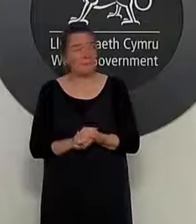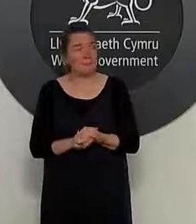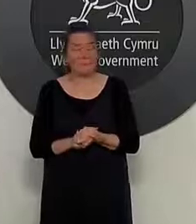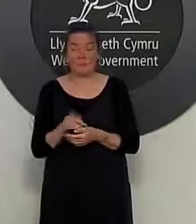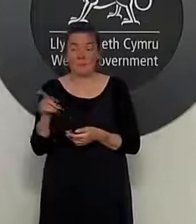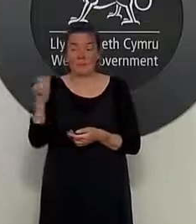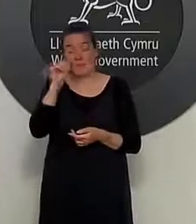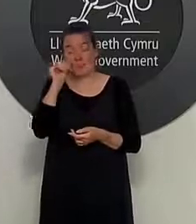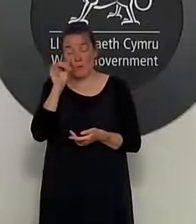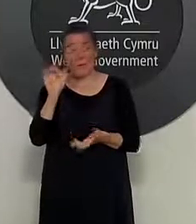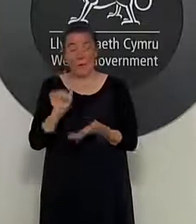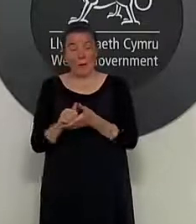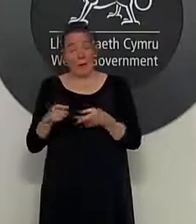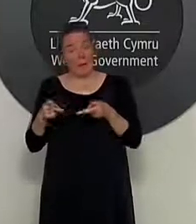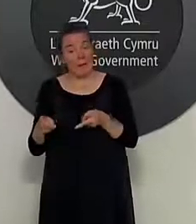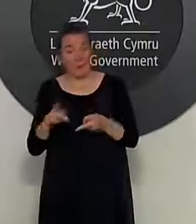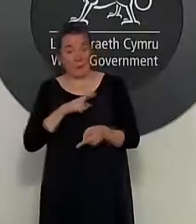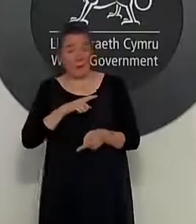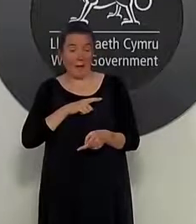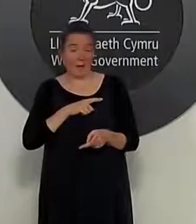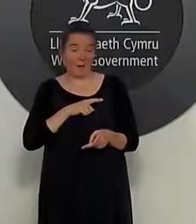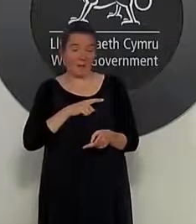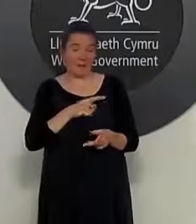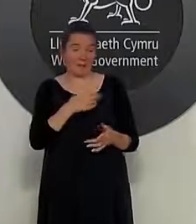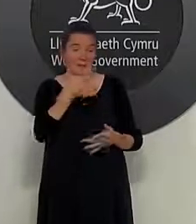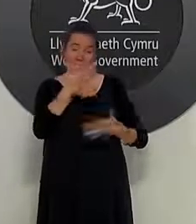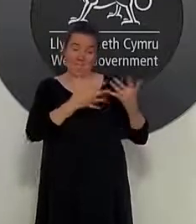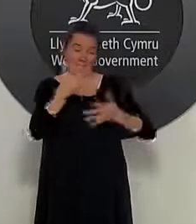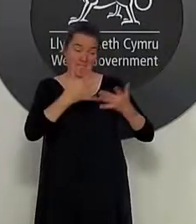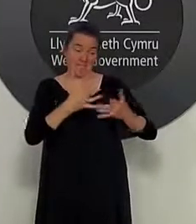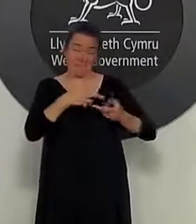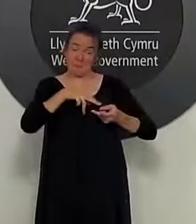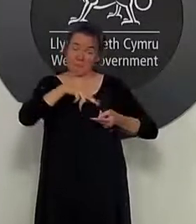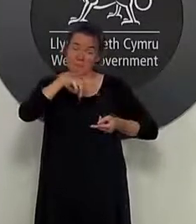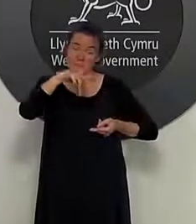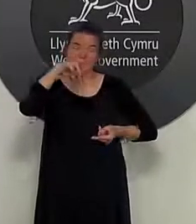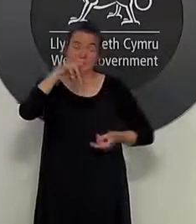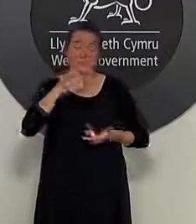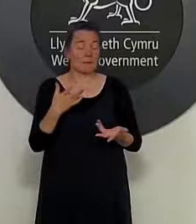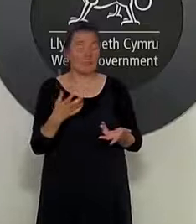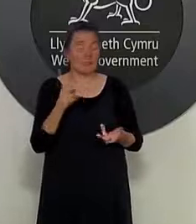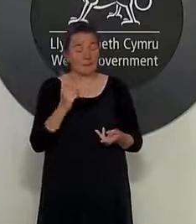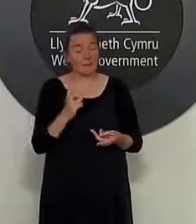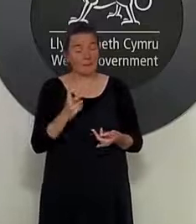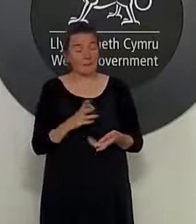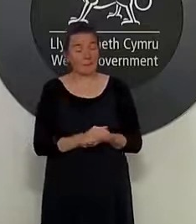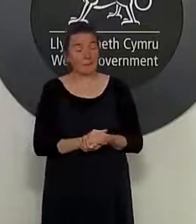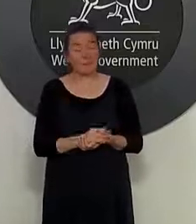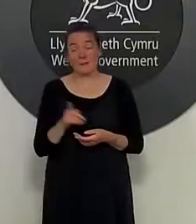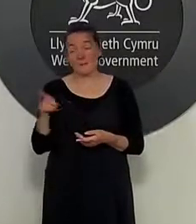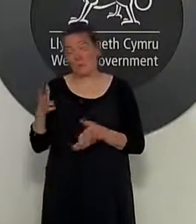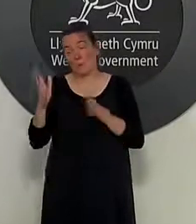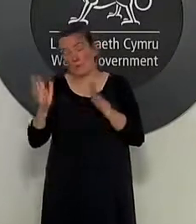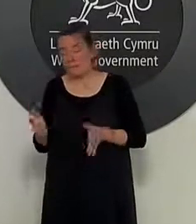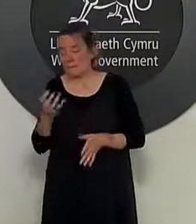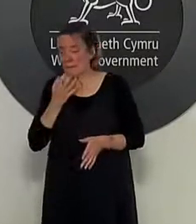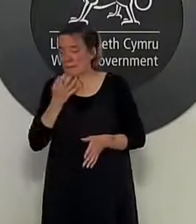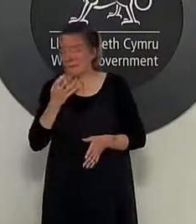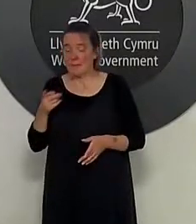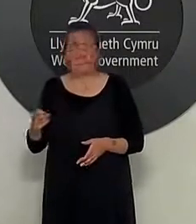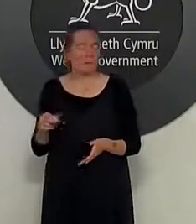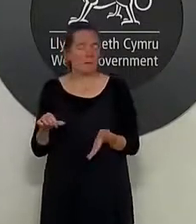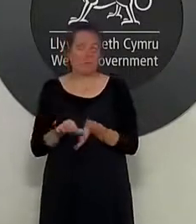it's the right thing to do because of the rising numbers, and we know we have to do it. But, you know, those are really difficult